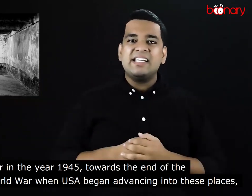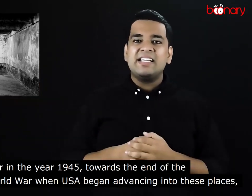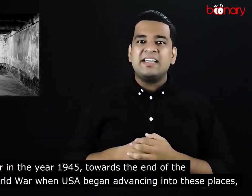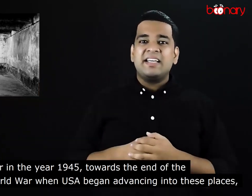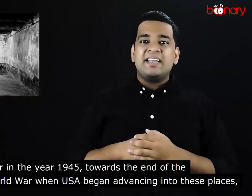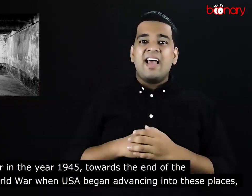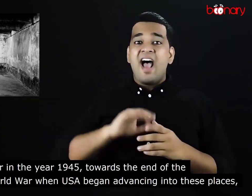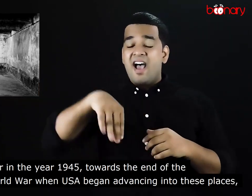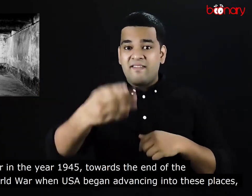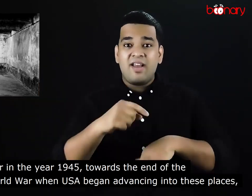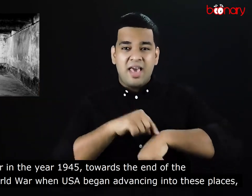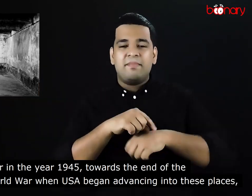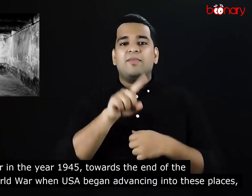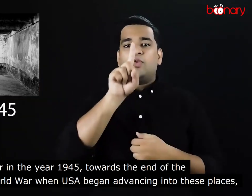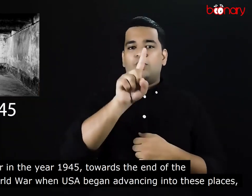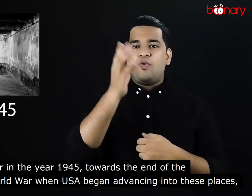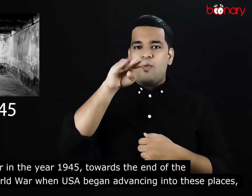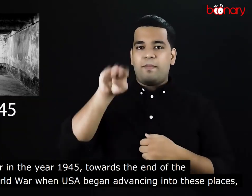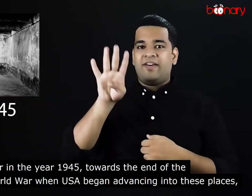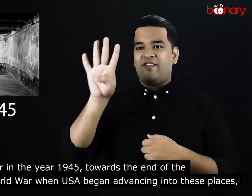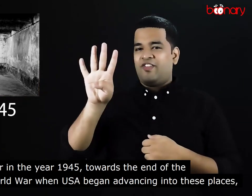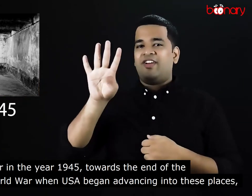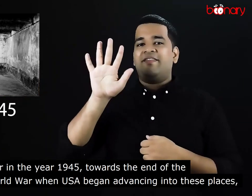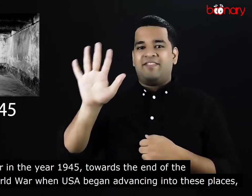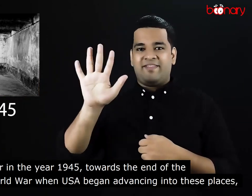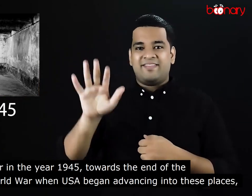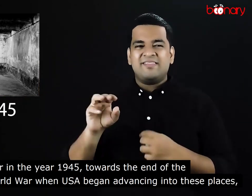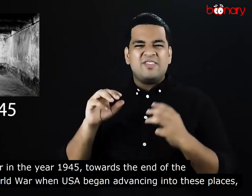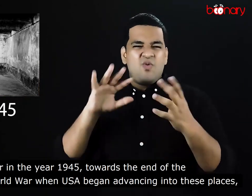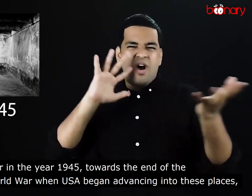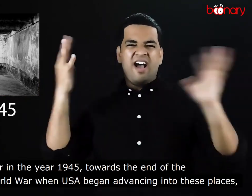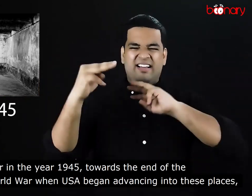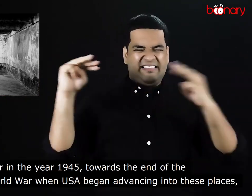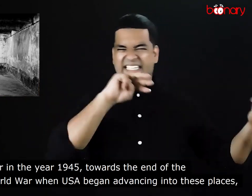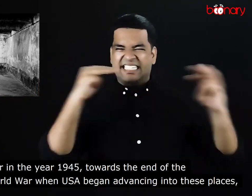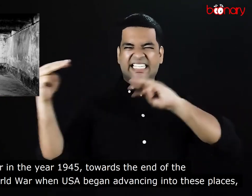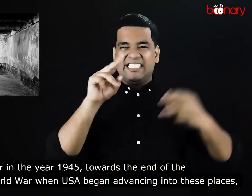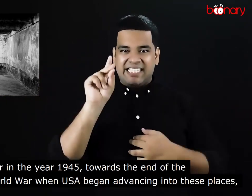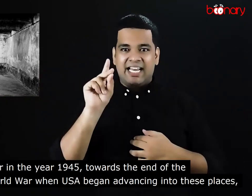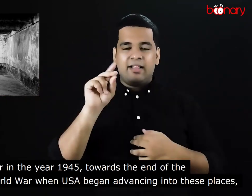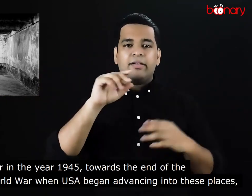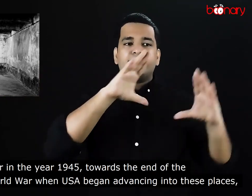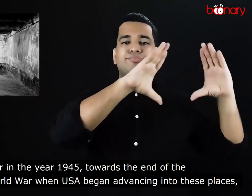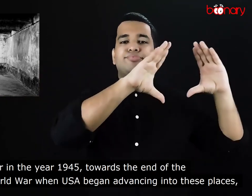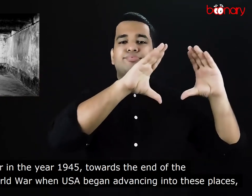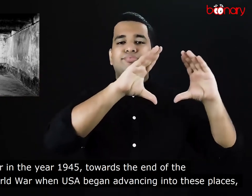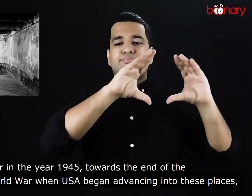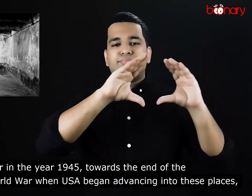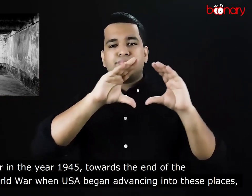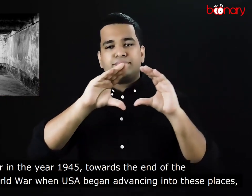Later, in the year 1945, towards the end of the Second World War,